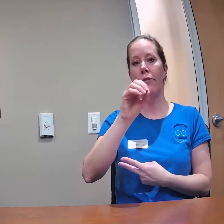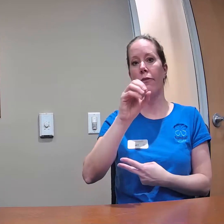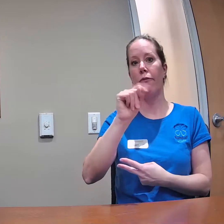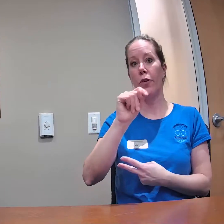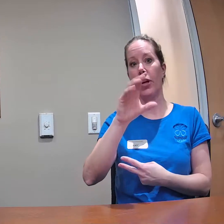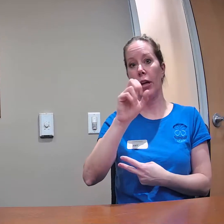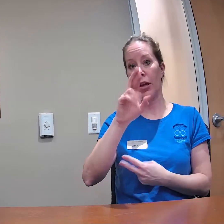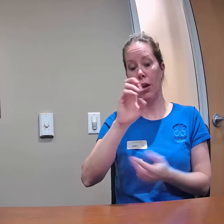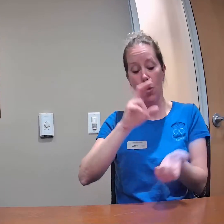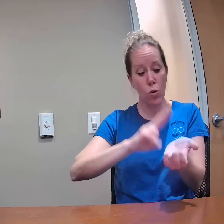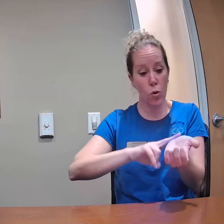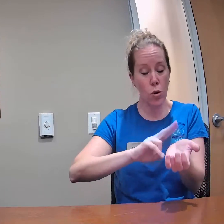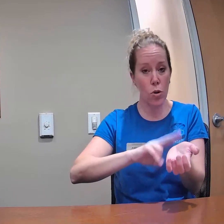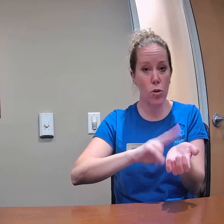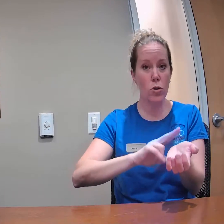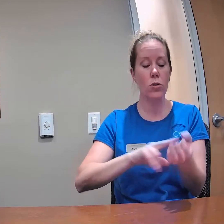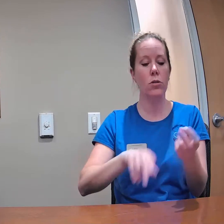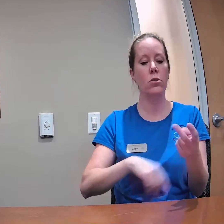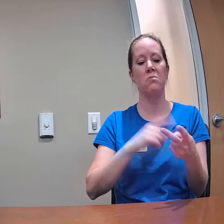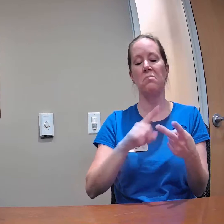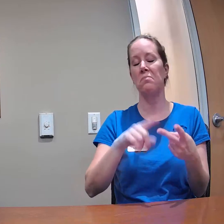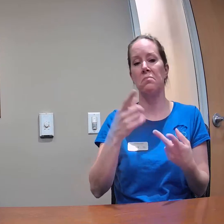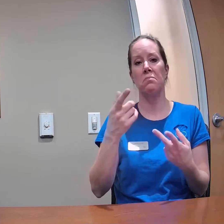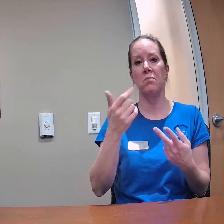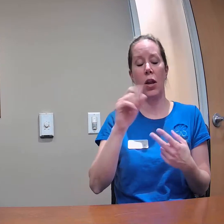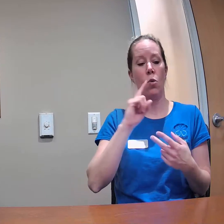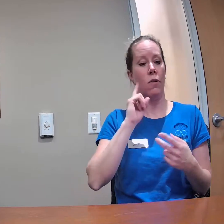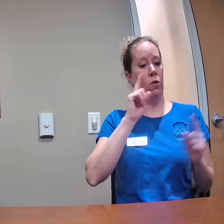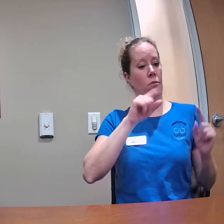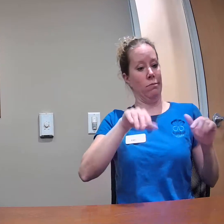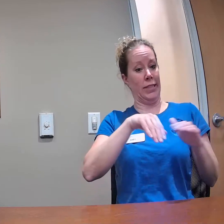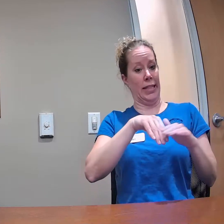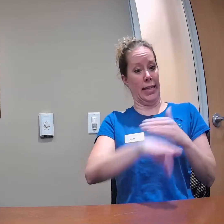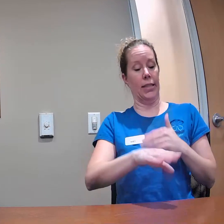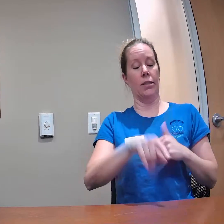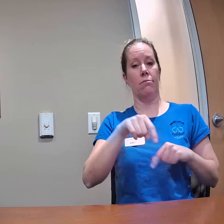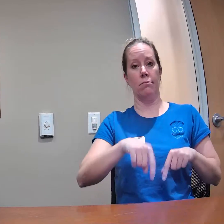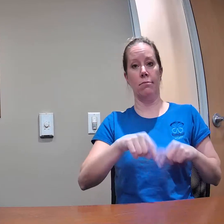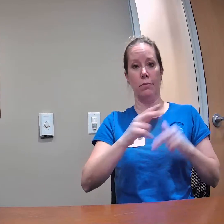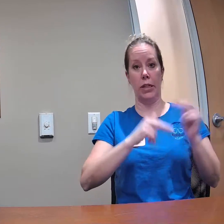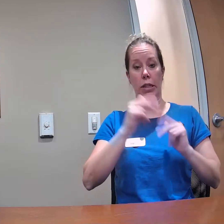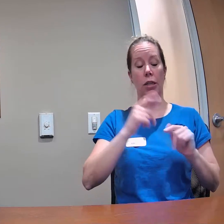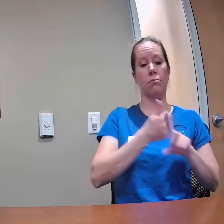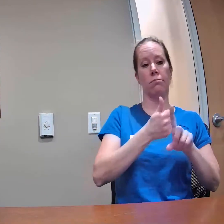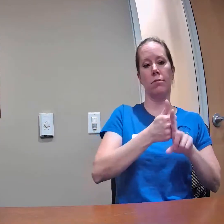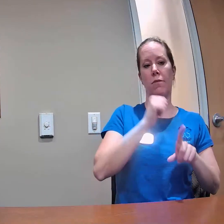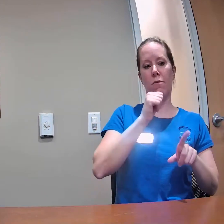that comes in, anybody that's coming in the building that's not staff.